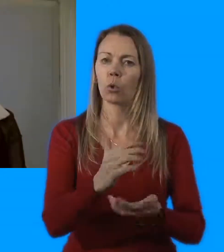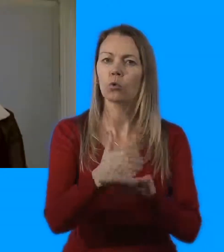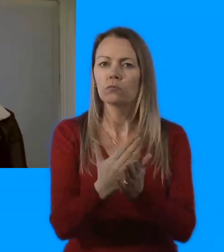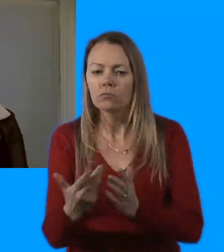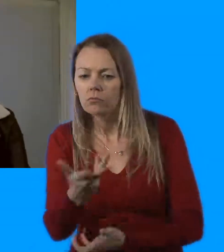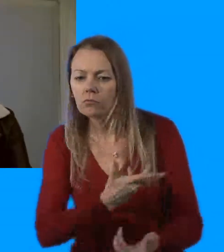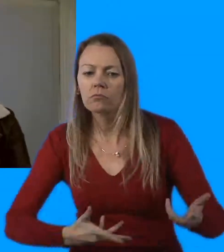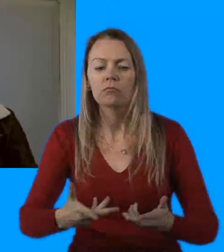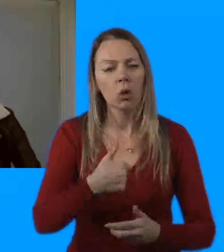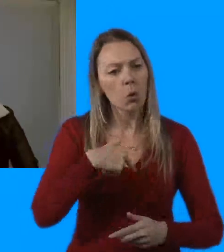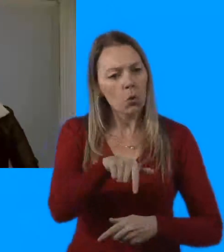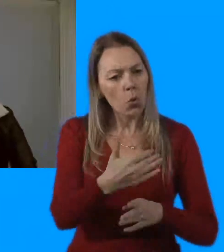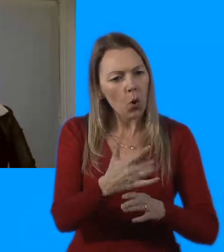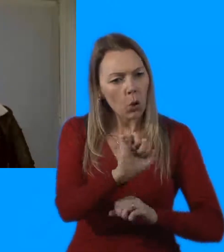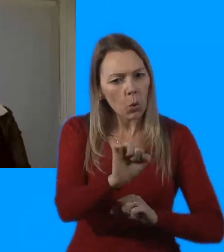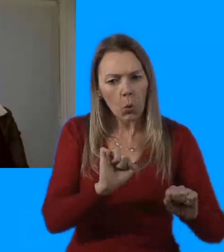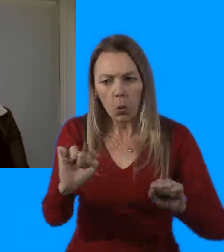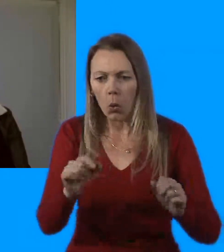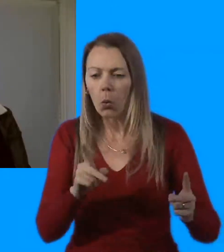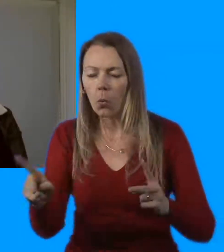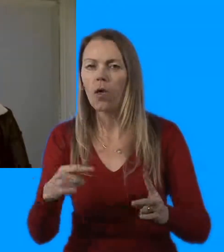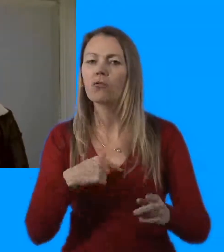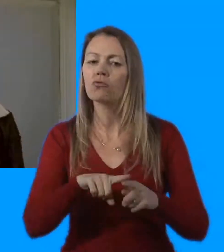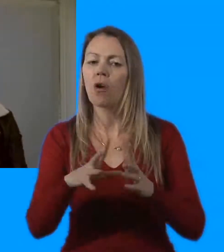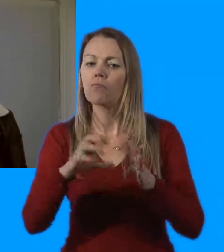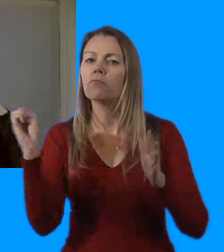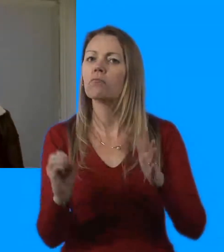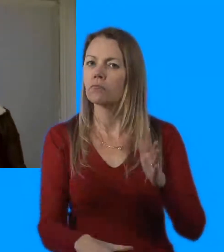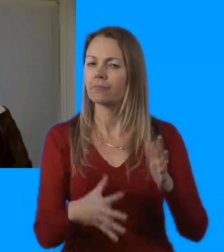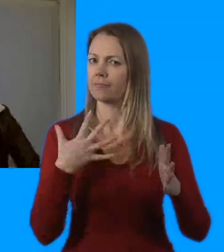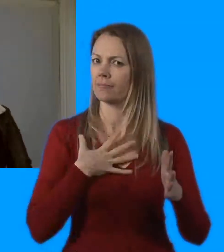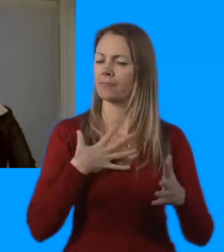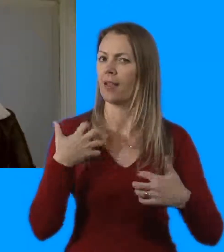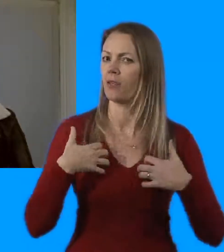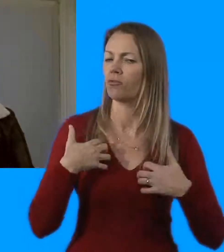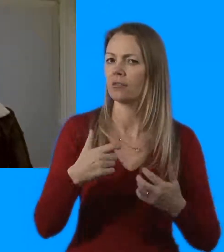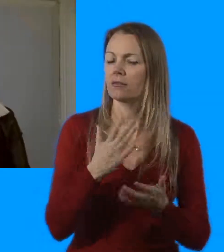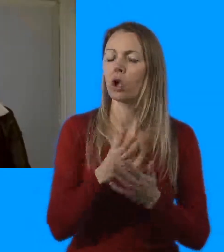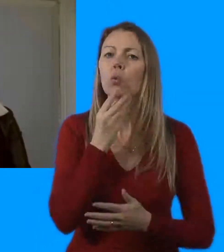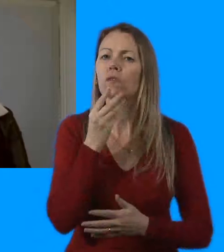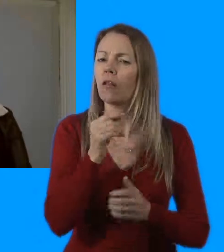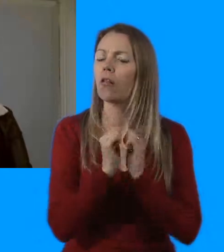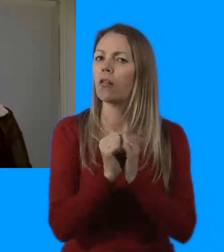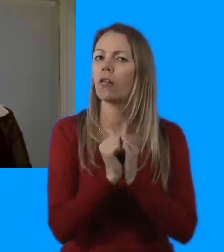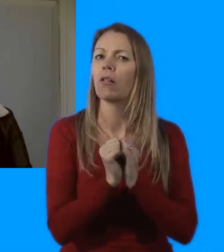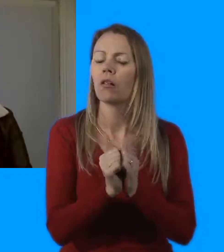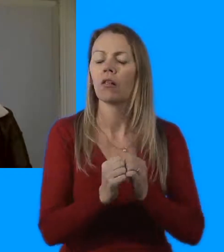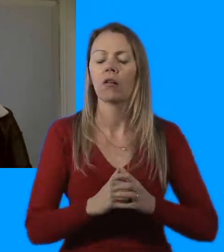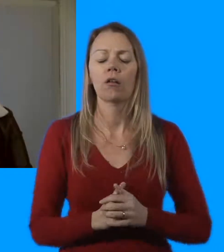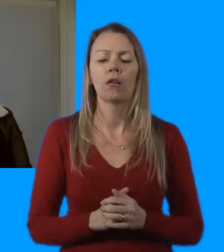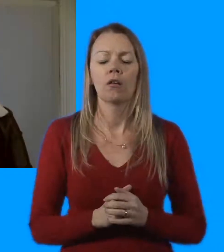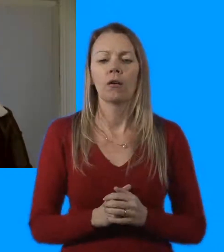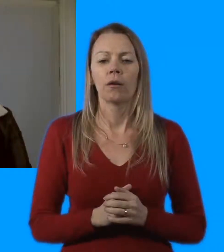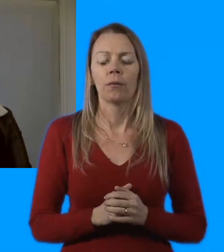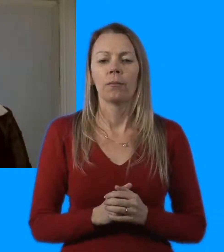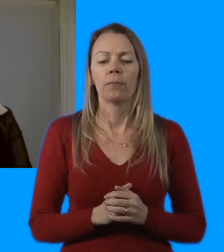Having discussions with people and sharing good practice of how people work to tackle or to combat sectarianism to an extent are